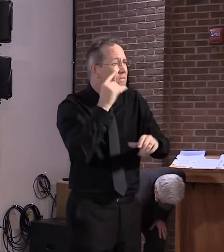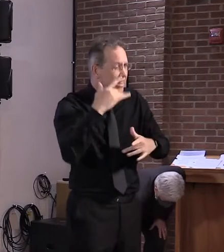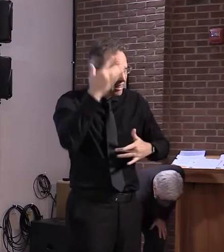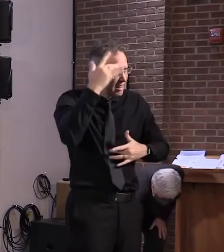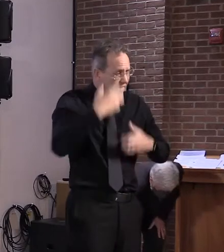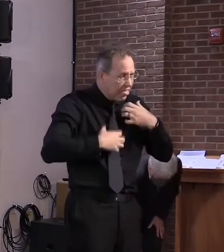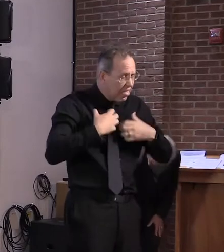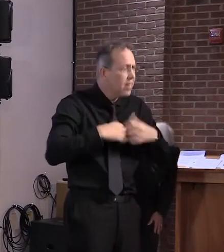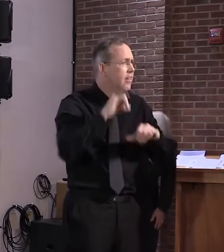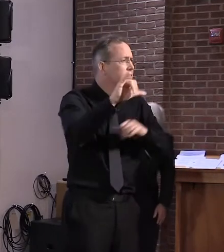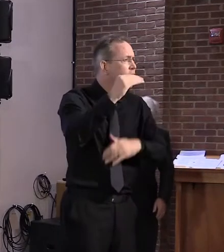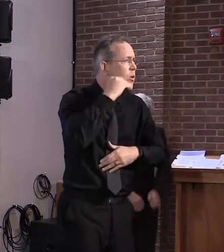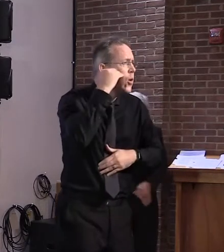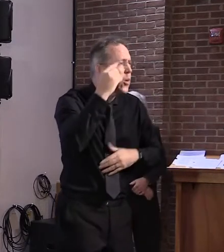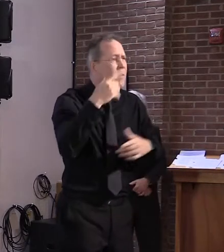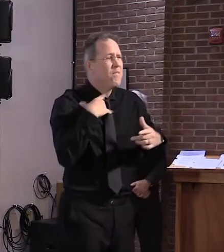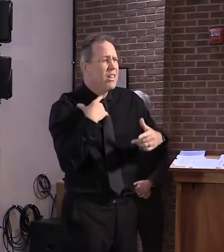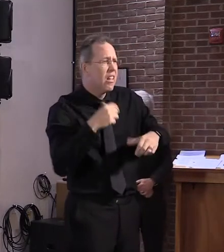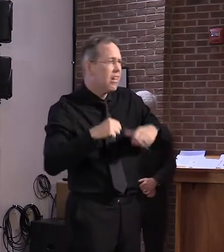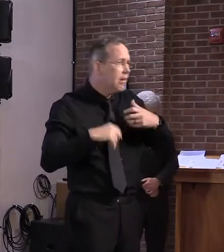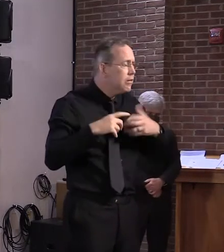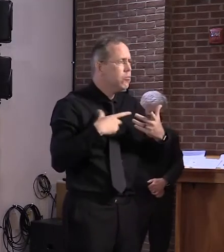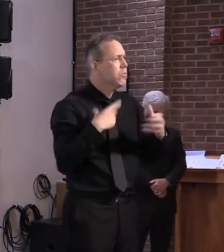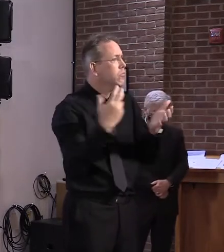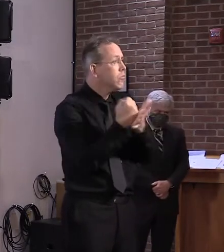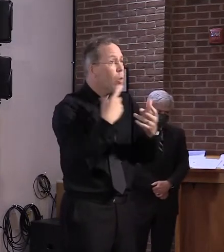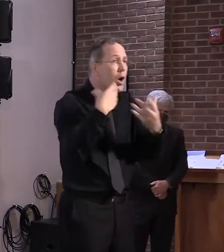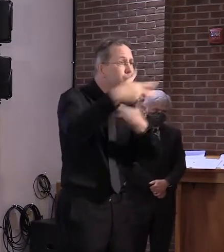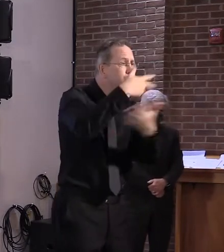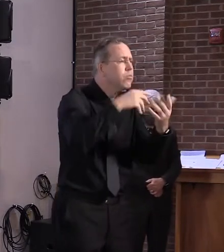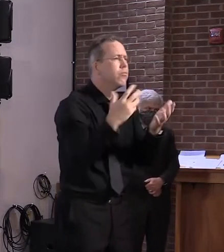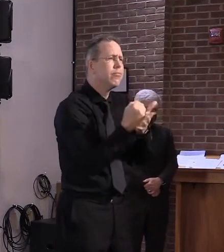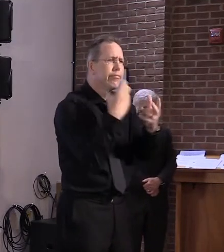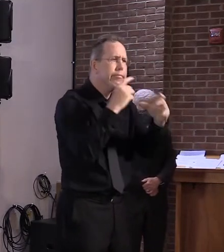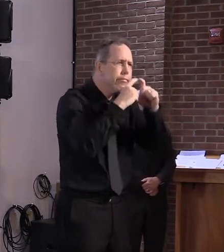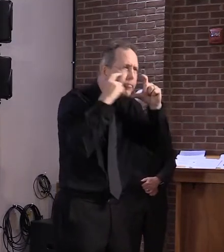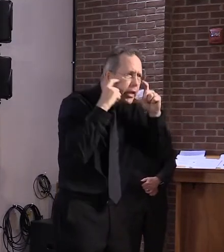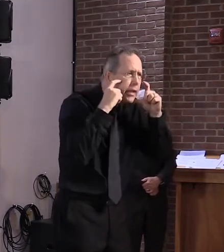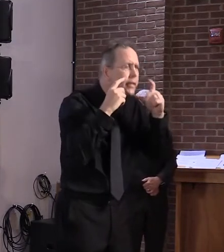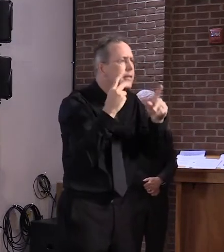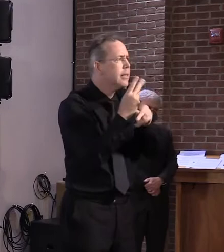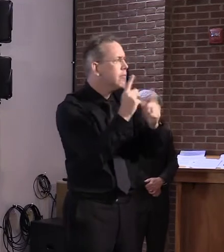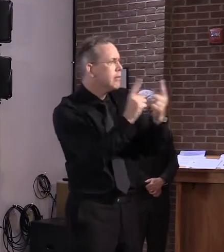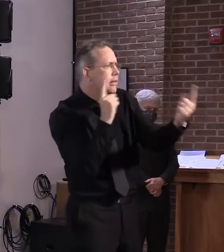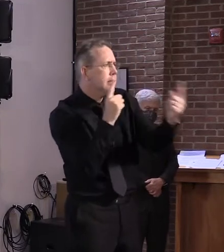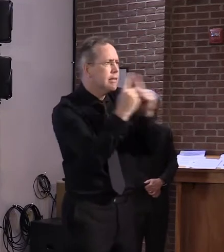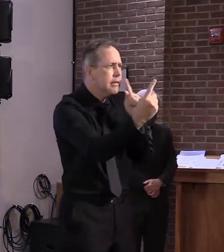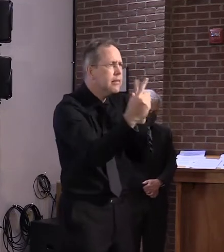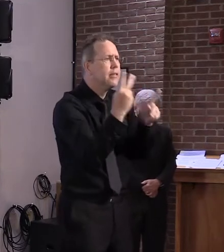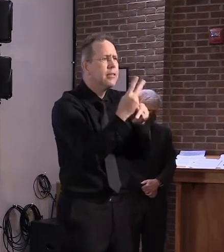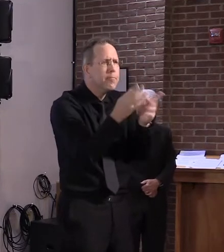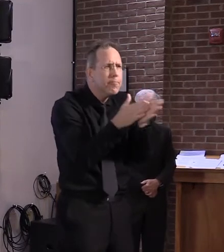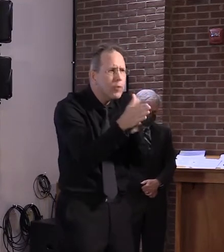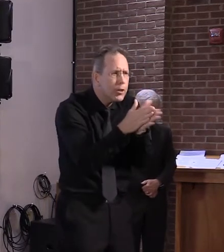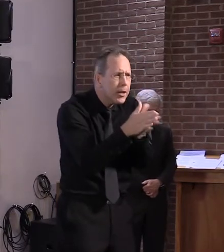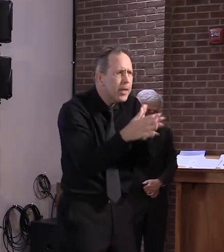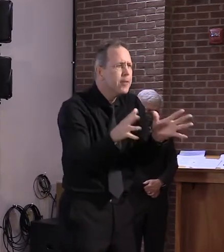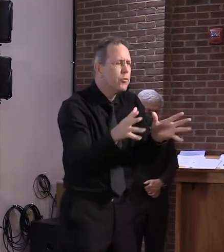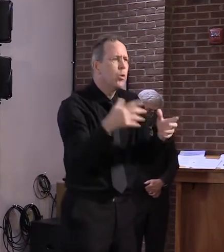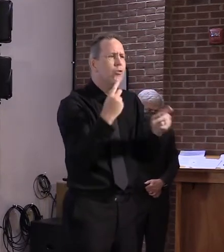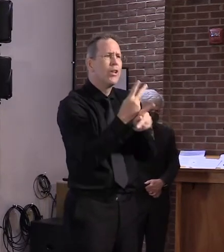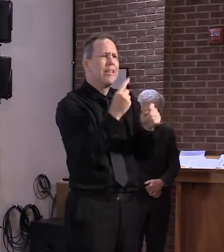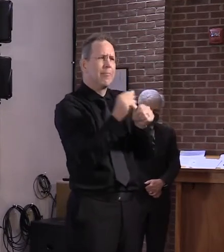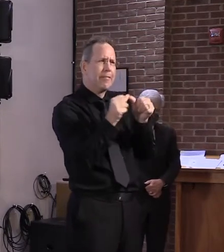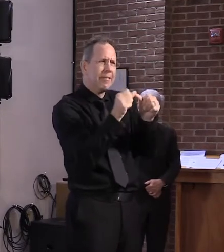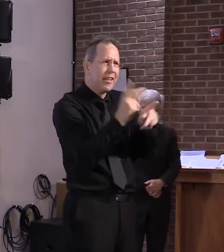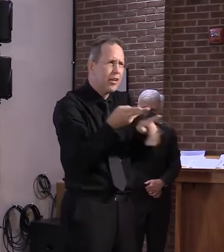keep physically separated, wash our hands, and wear a mask when around others if you can. So with that,